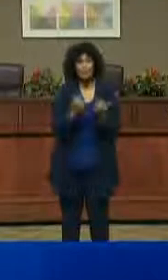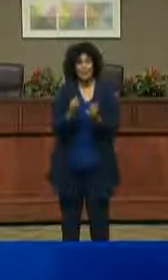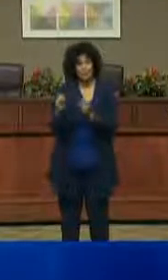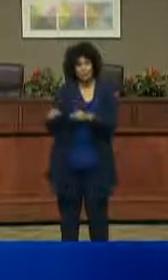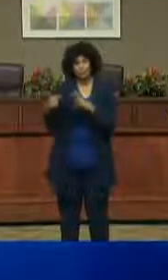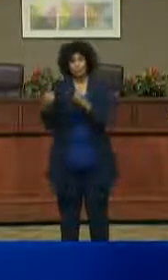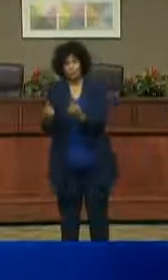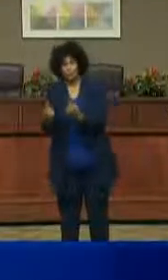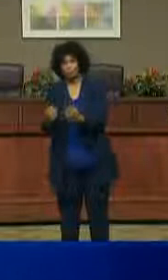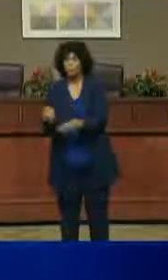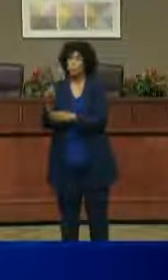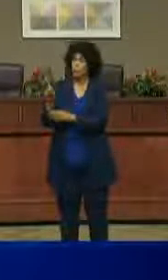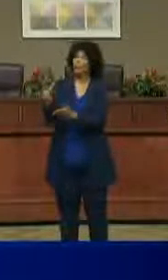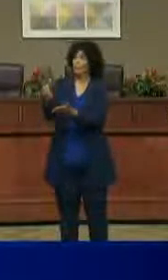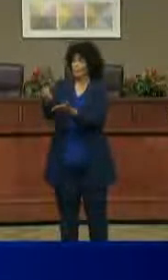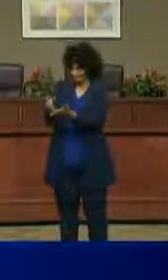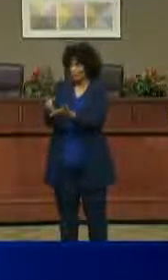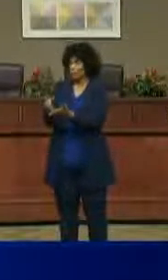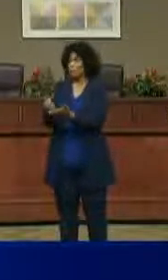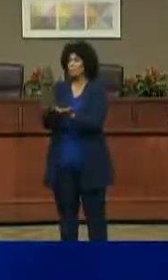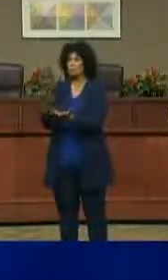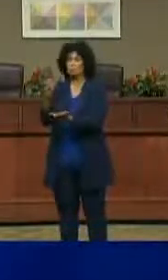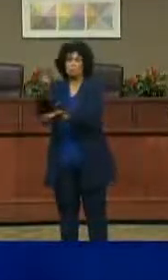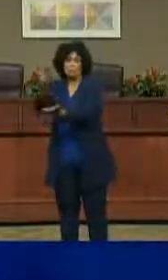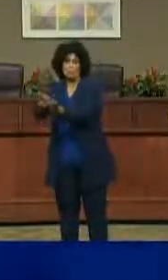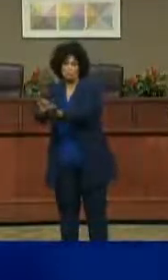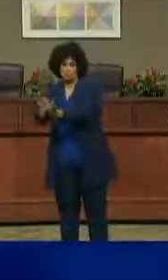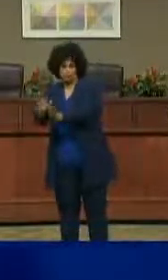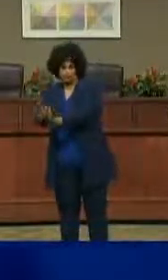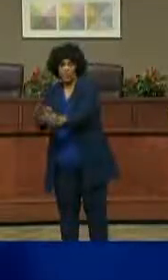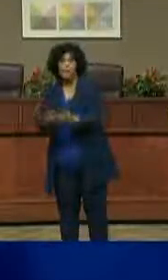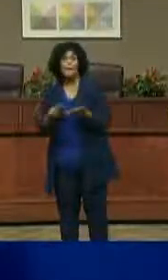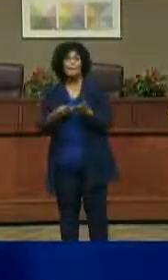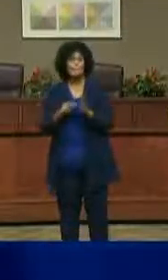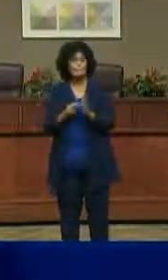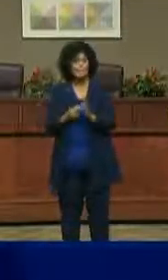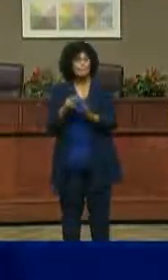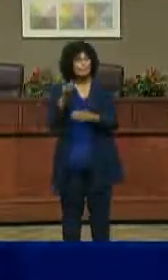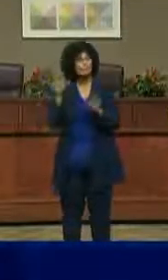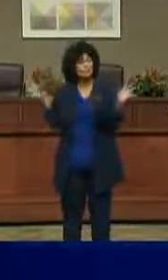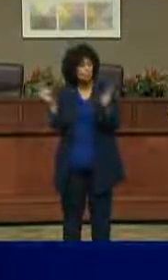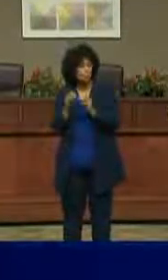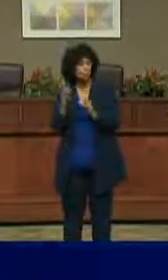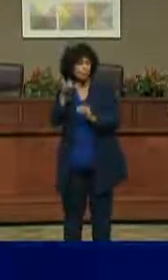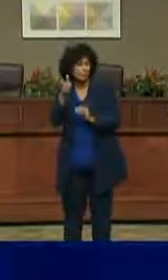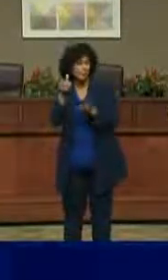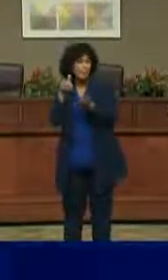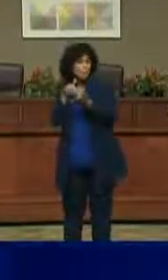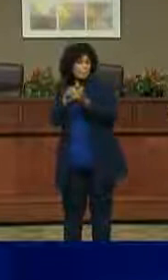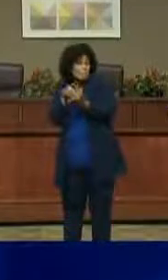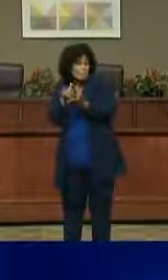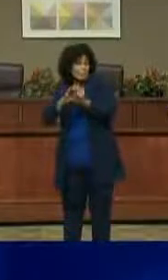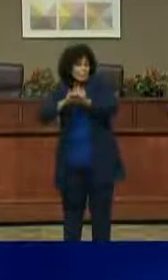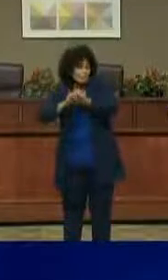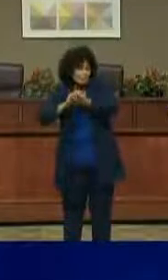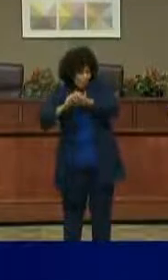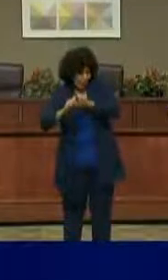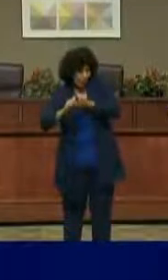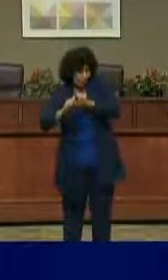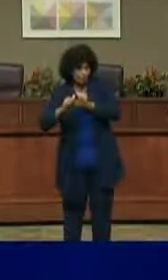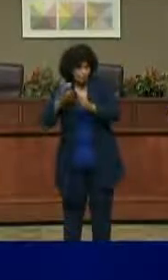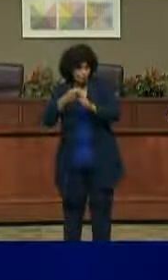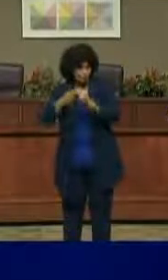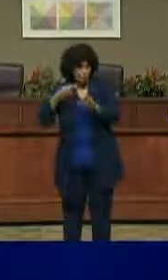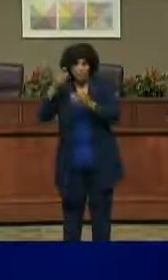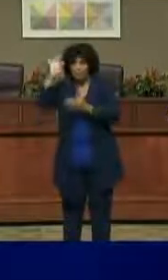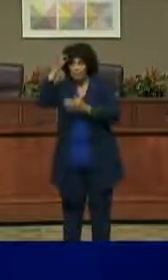that equates to $10 million in grant funds that will be hitting the streets soon for